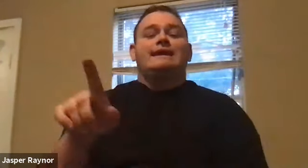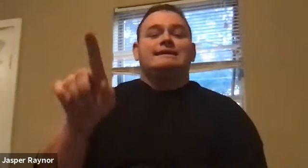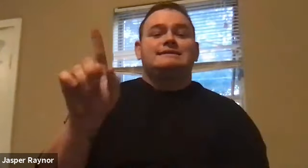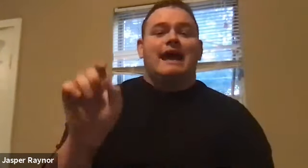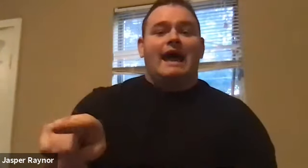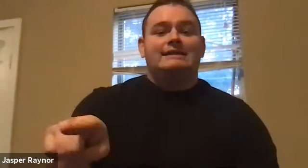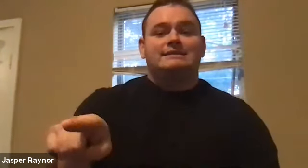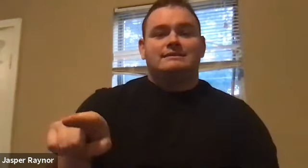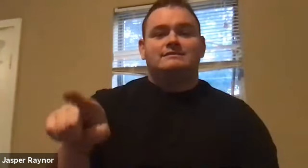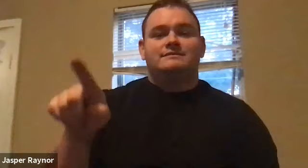is ask.